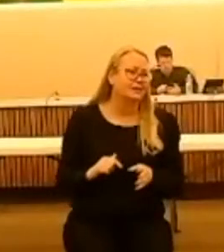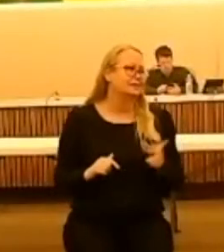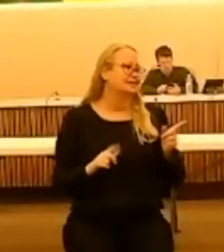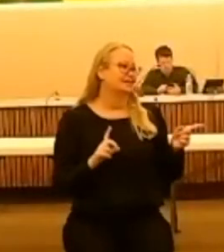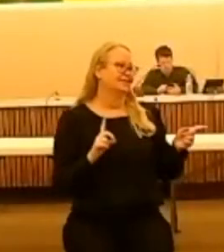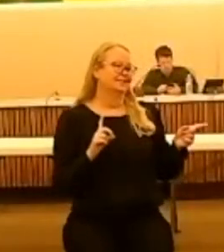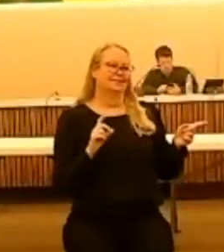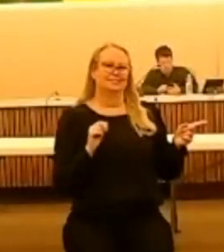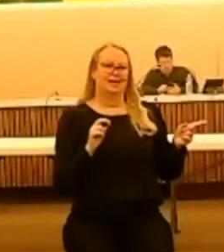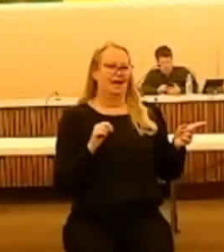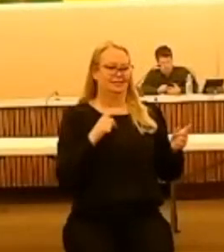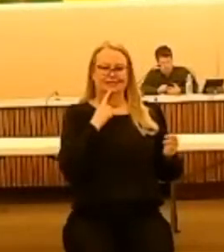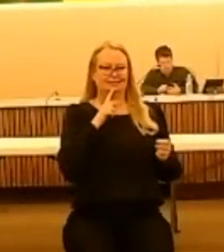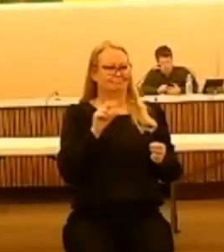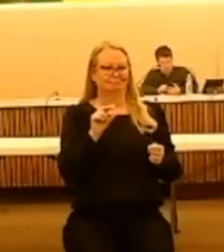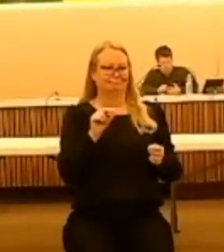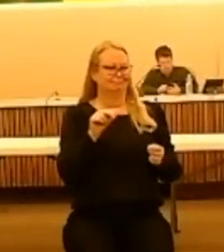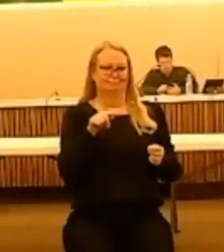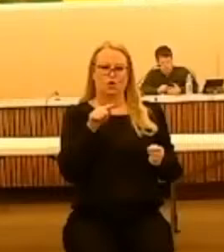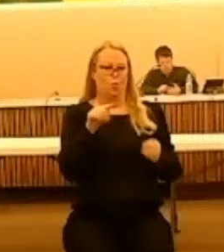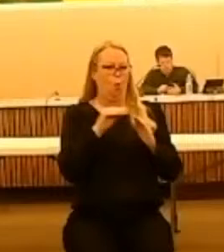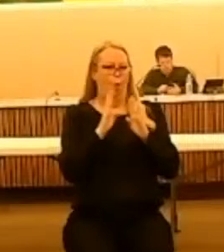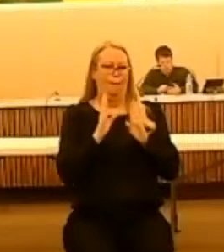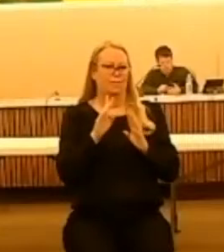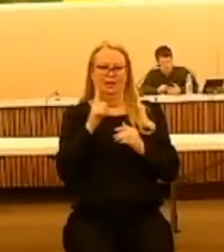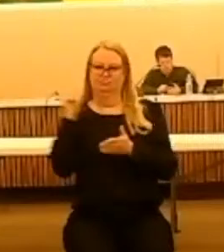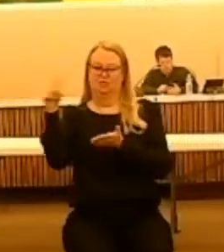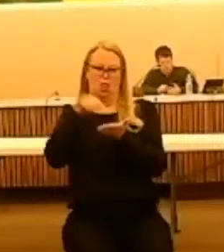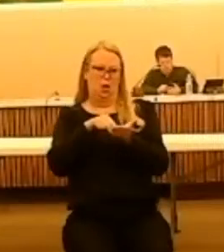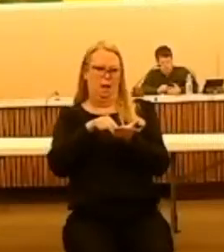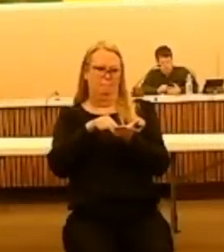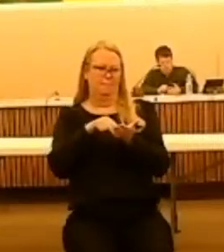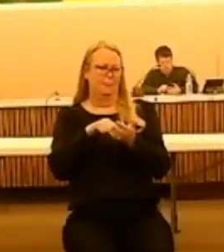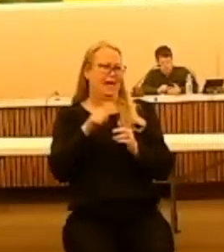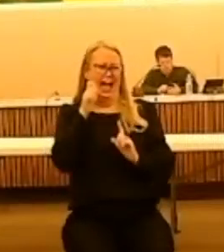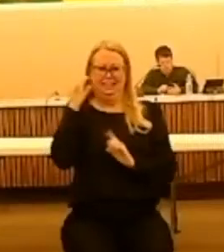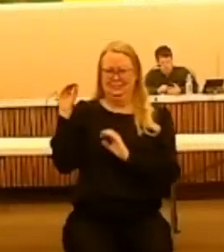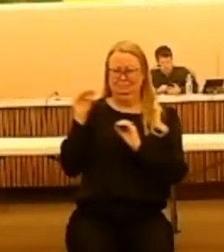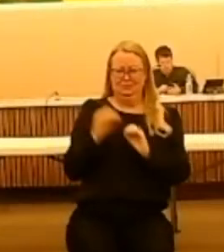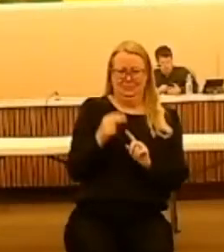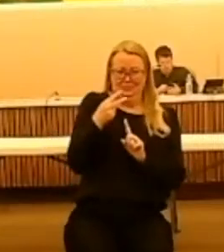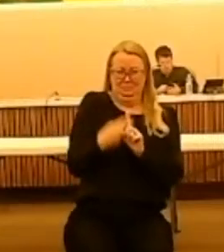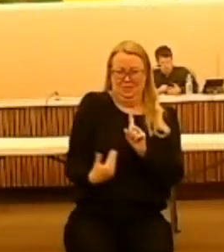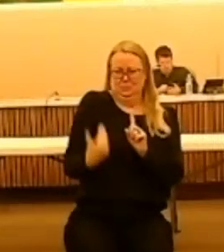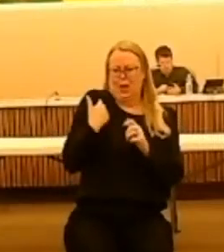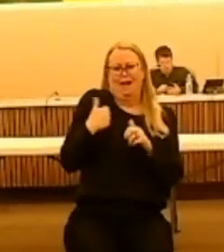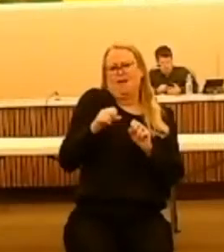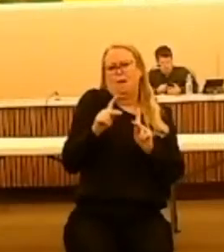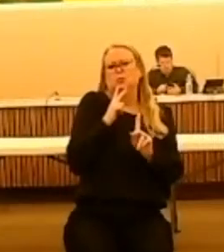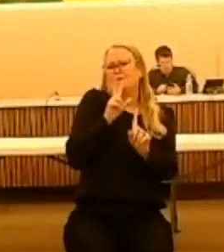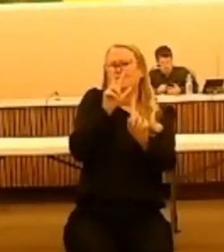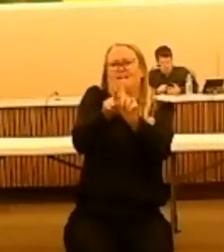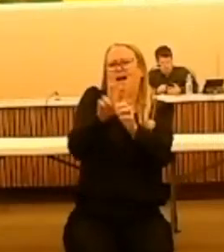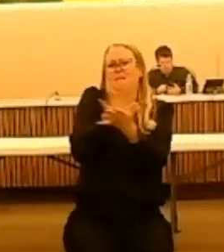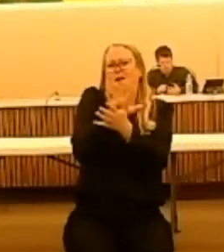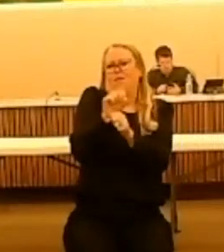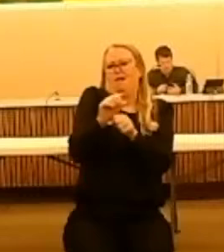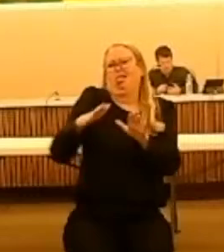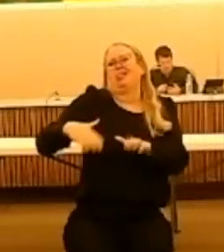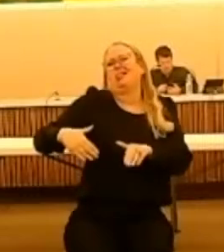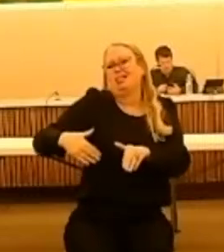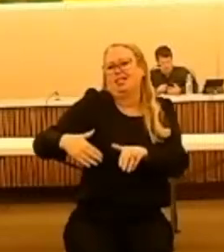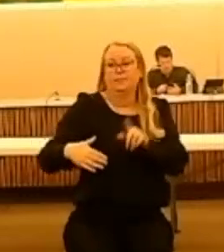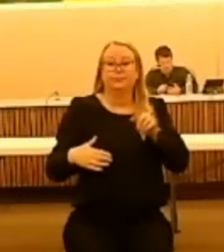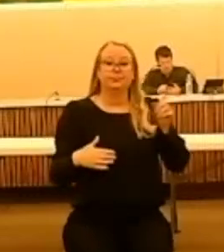means it's not listed. It's not designated, right? We just moved here. We hadn't had the opportunity before this. So it means it's not